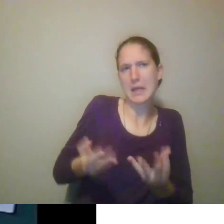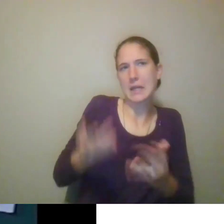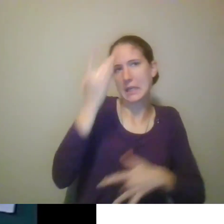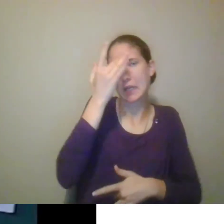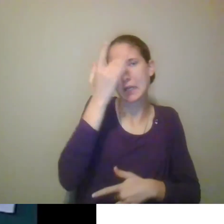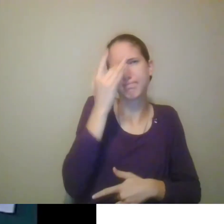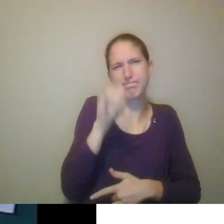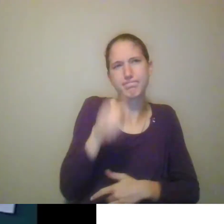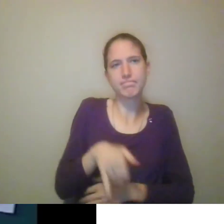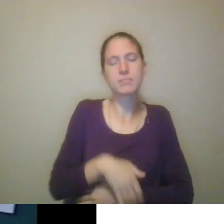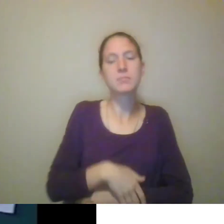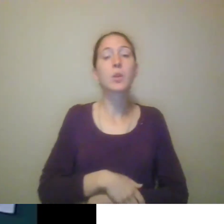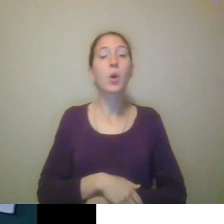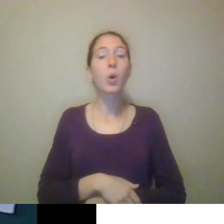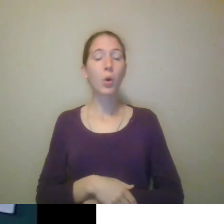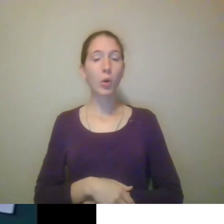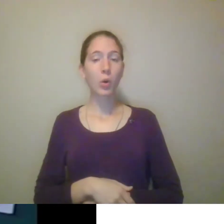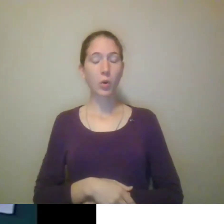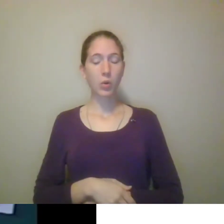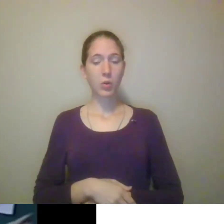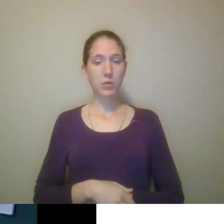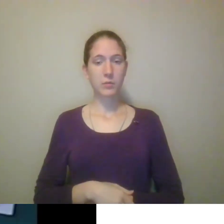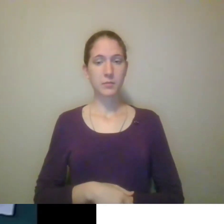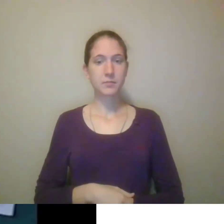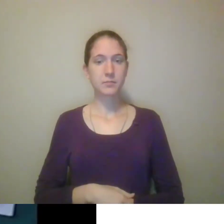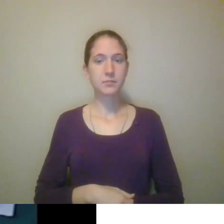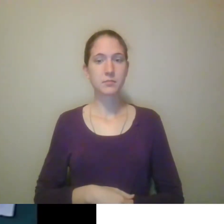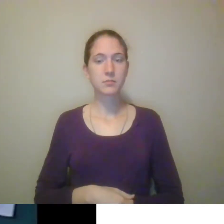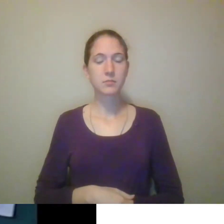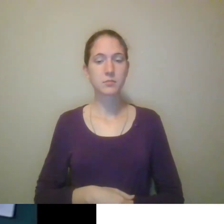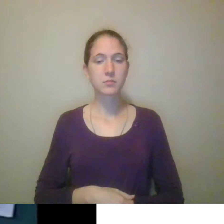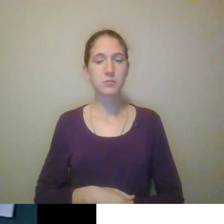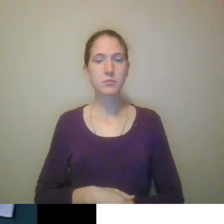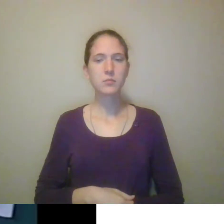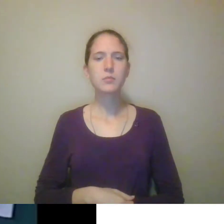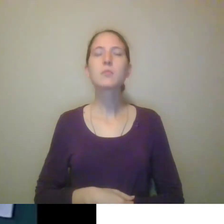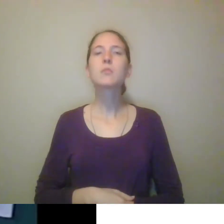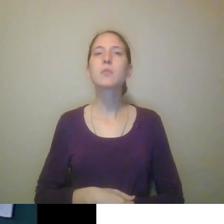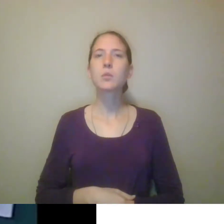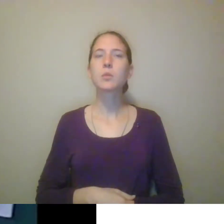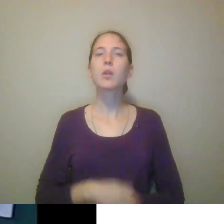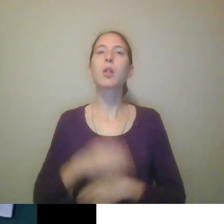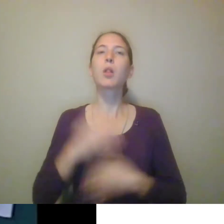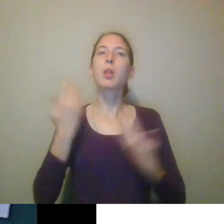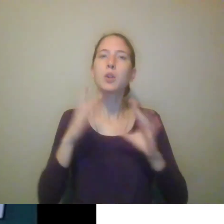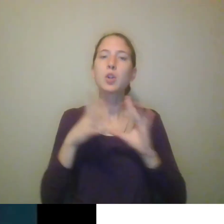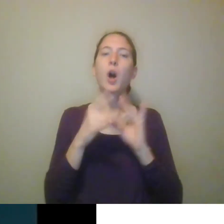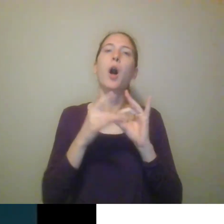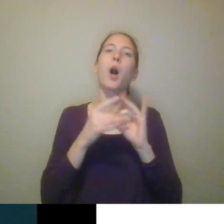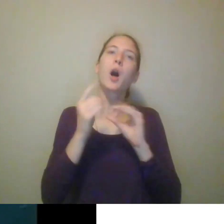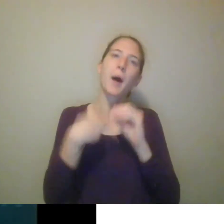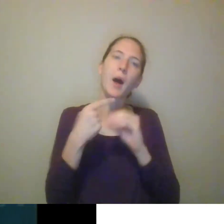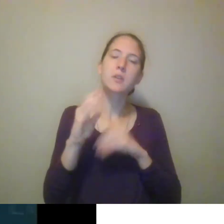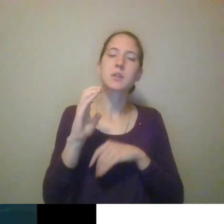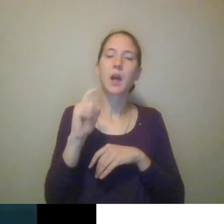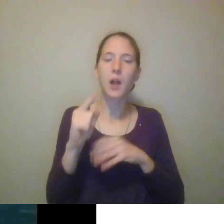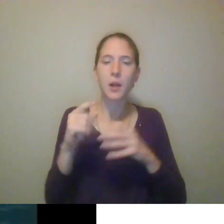Now, what we're going to do now is we're going to leave a little bit the idea of cell membranes, and we're going to talk